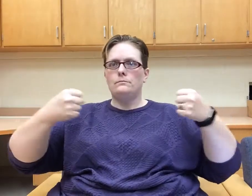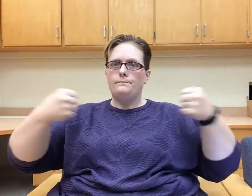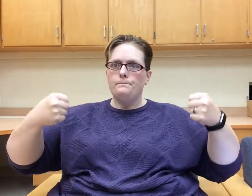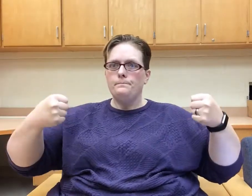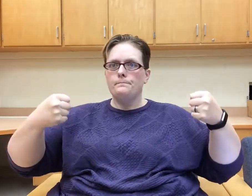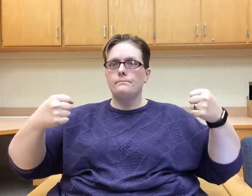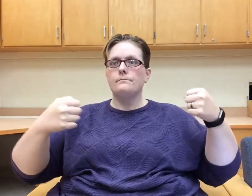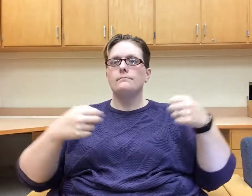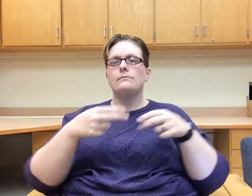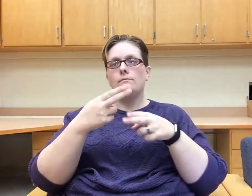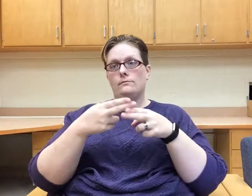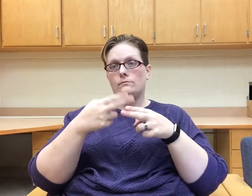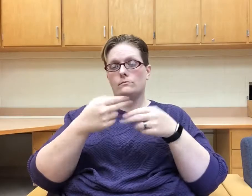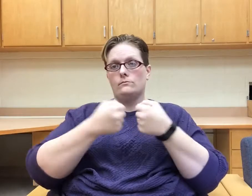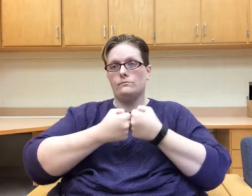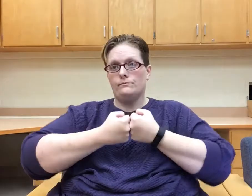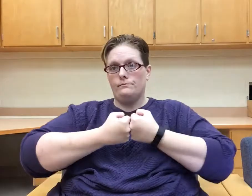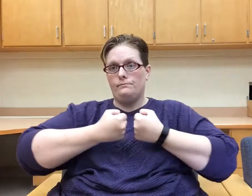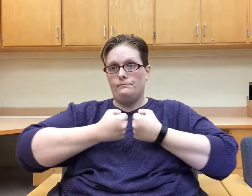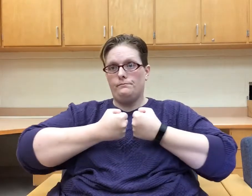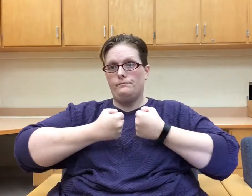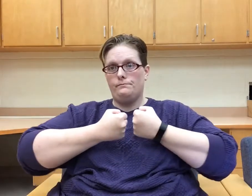straight across. That's tension.